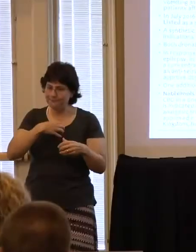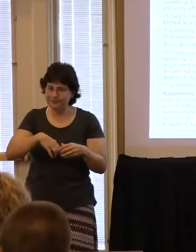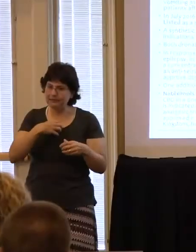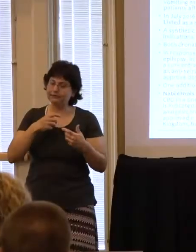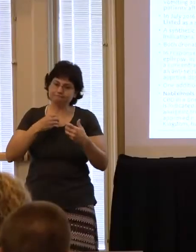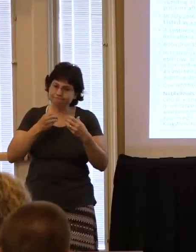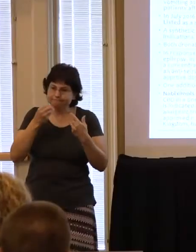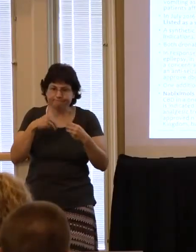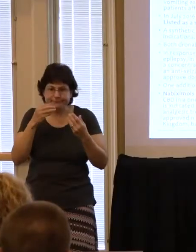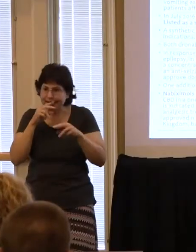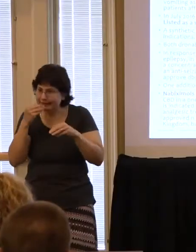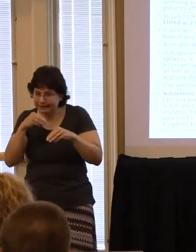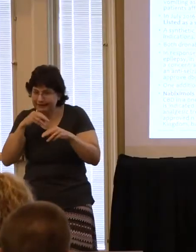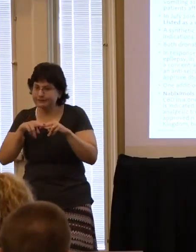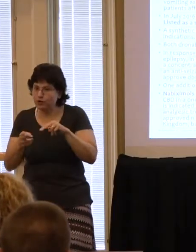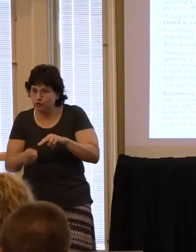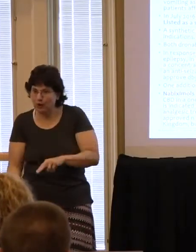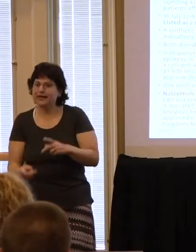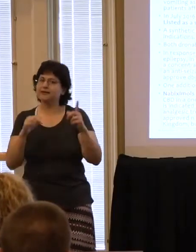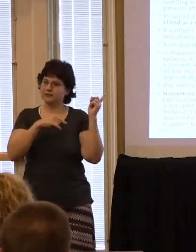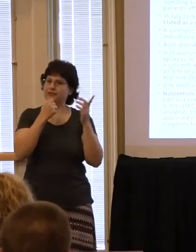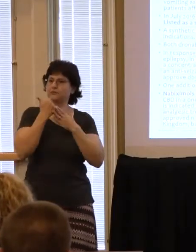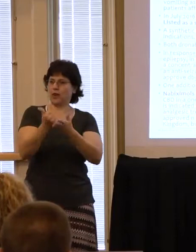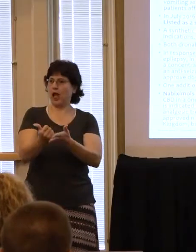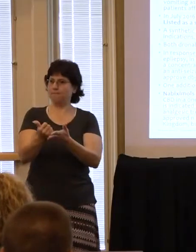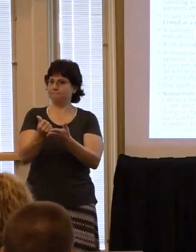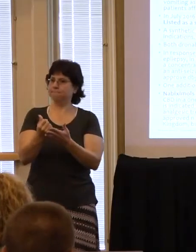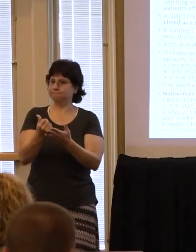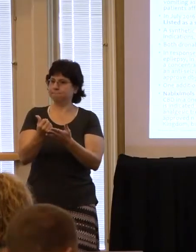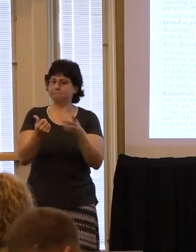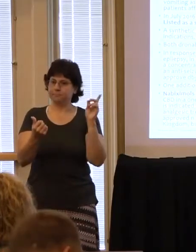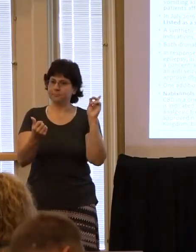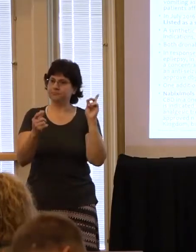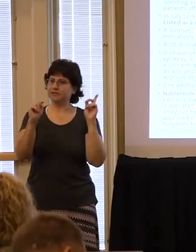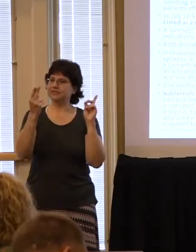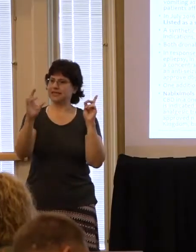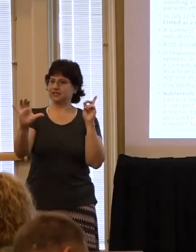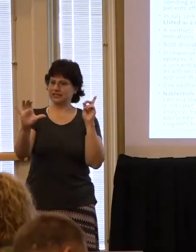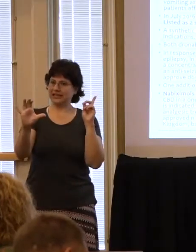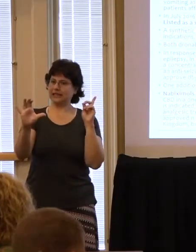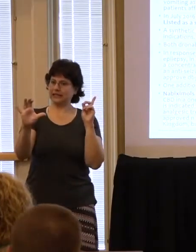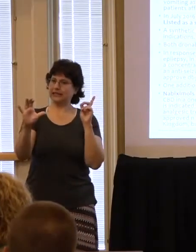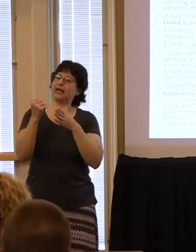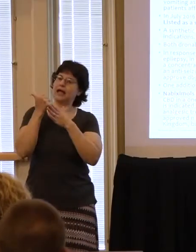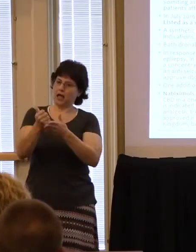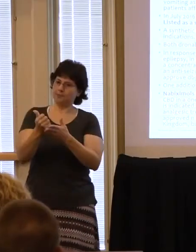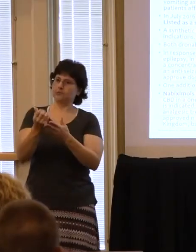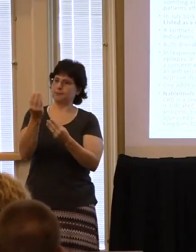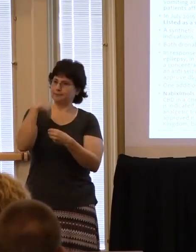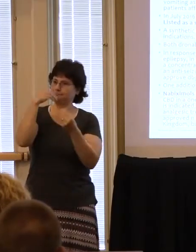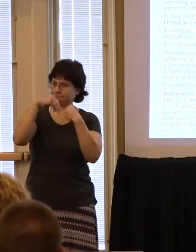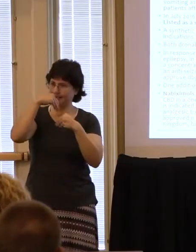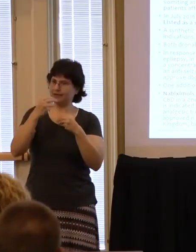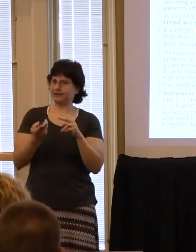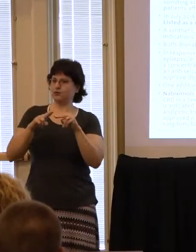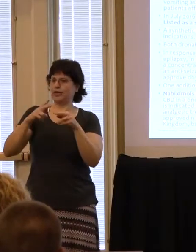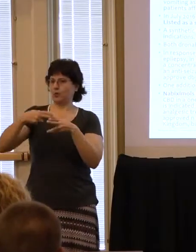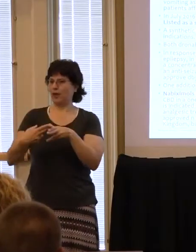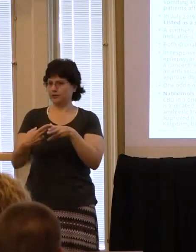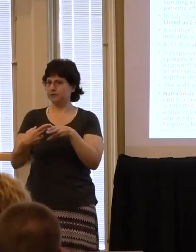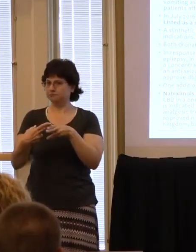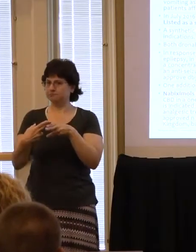eat, they lose a lot of weight, and this helps them, the THC helps them regain weight and helps